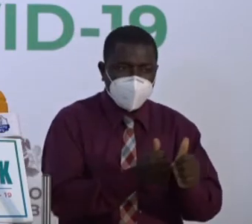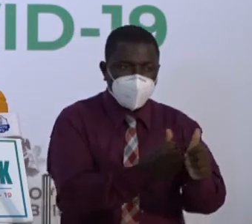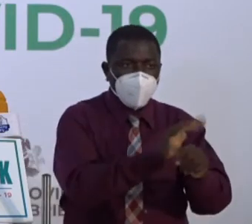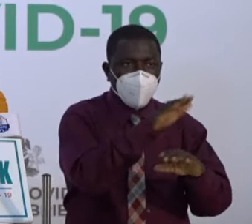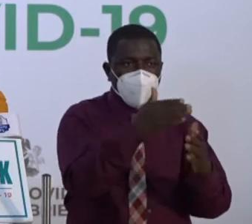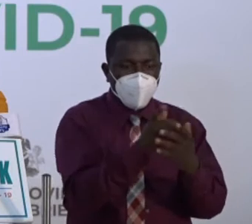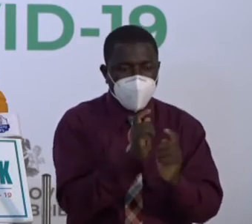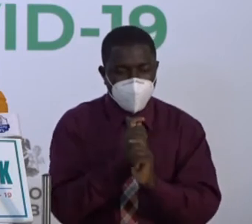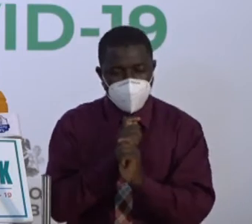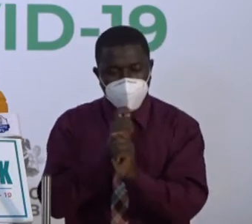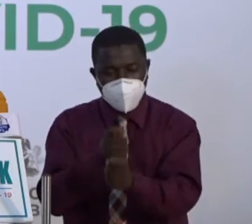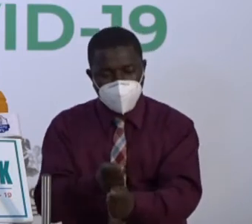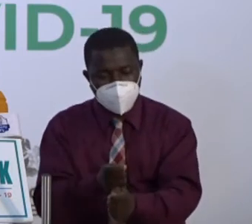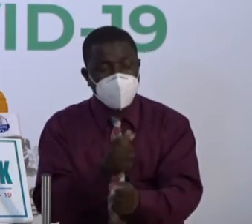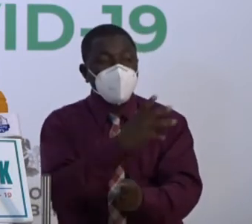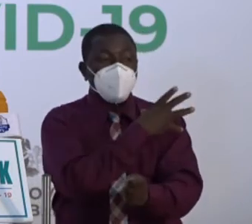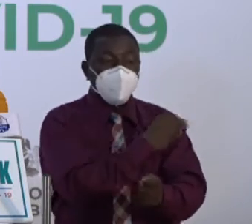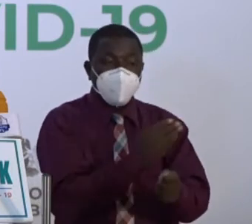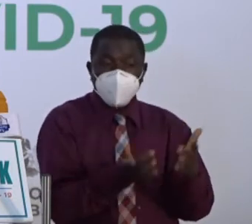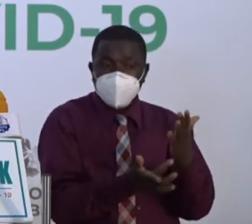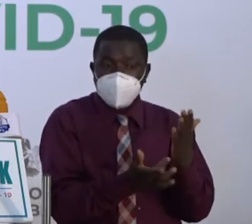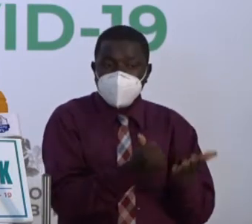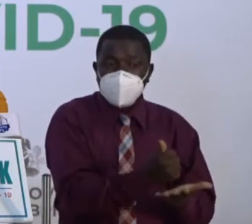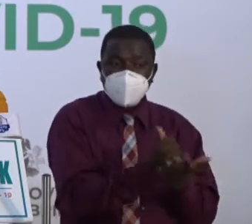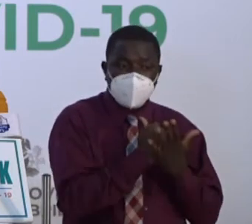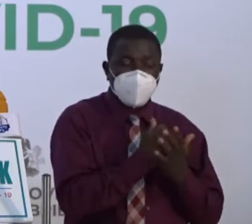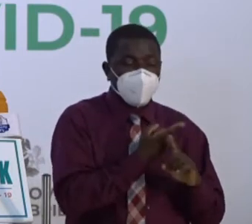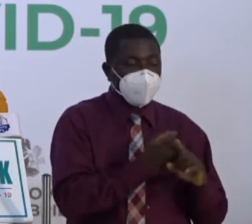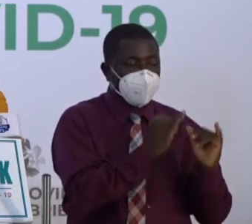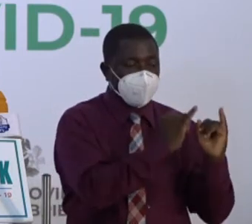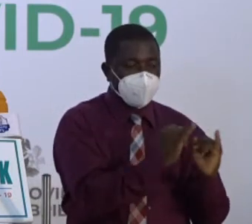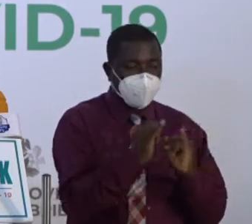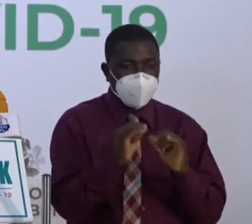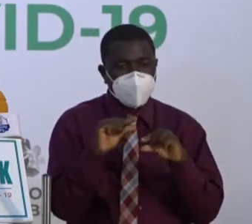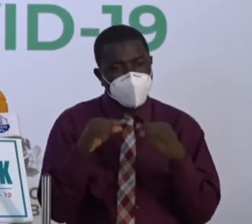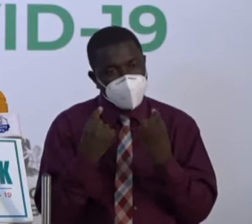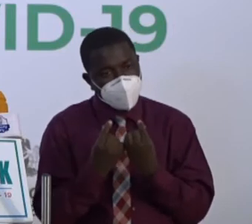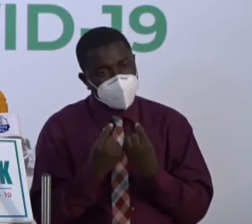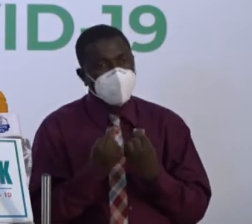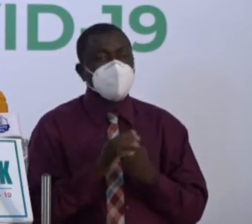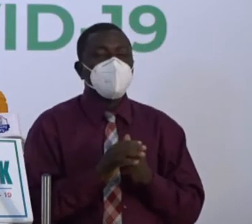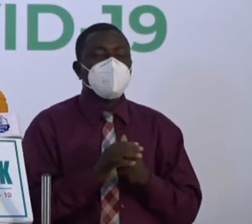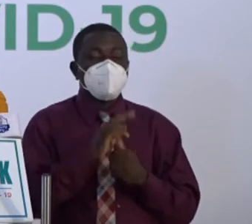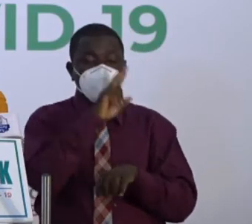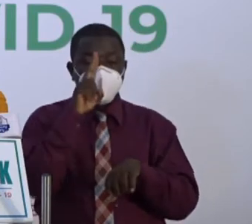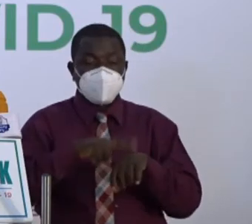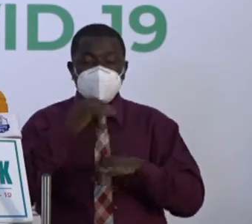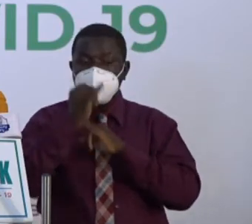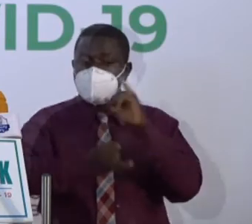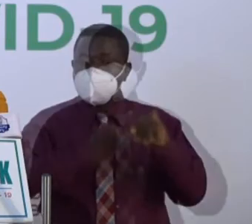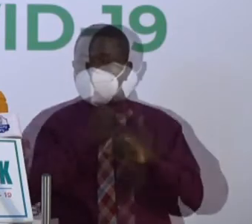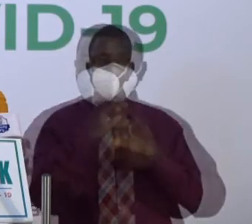and technical assistance received from individuals, groups, and various national and international